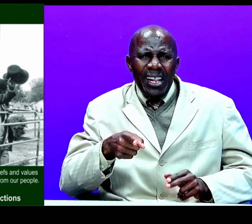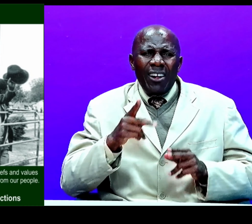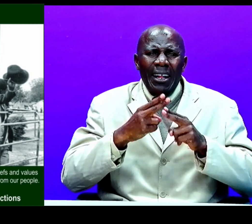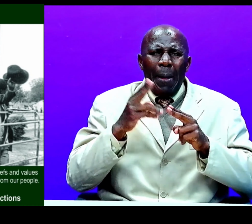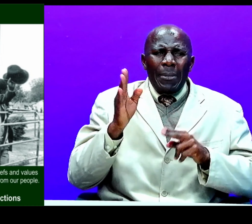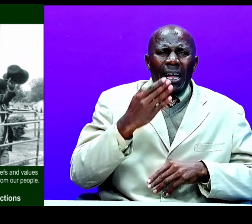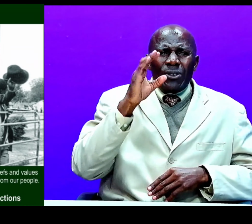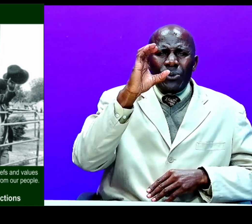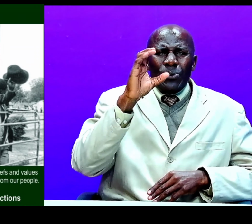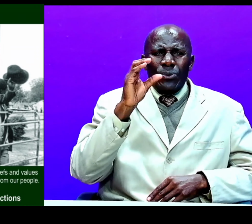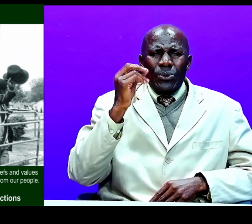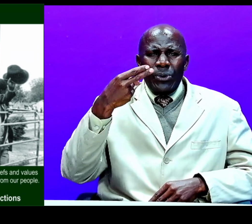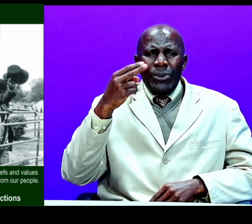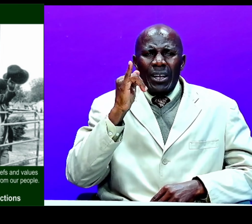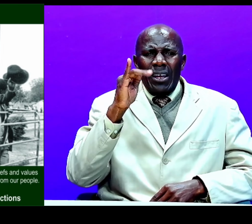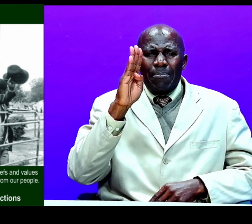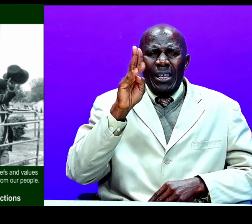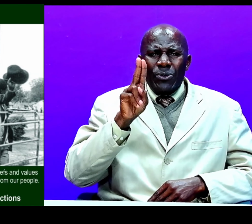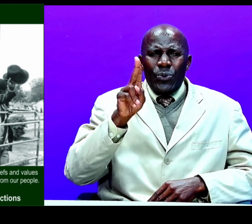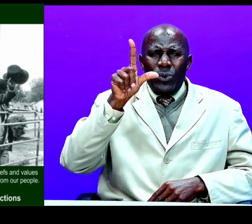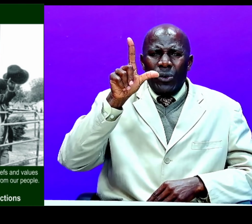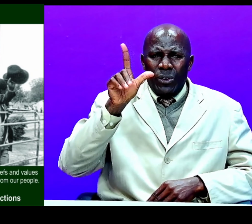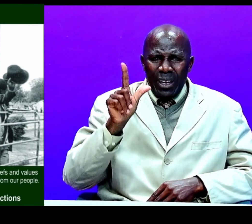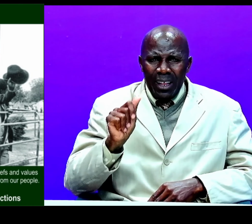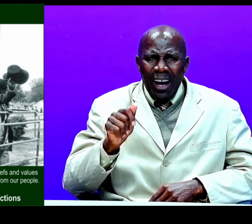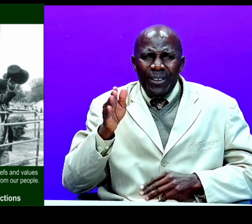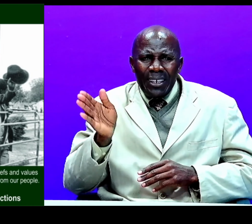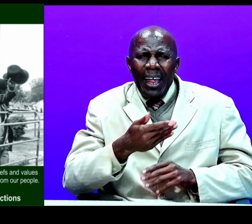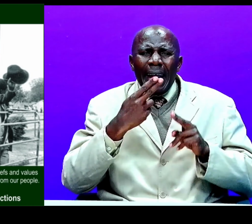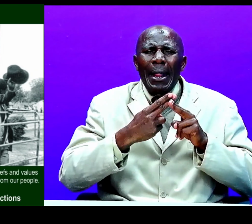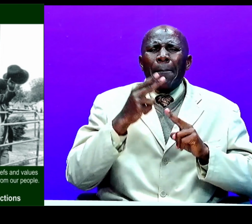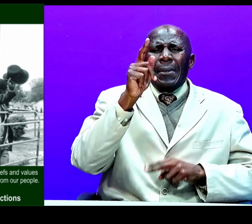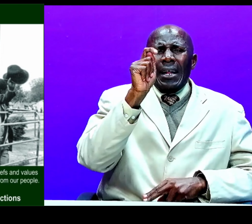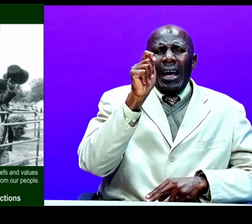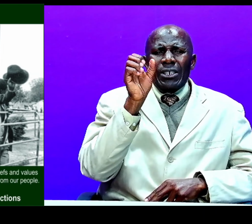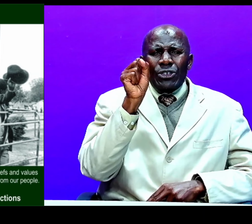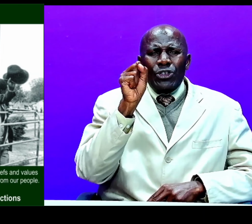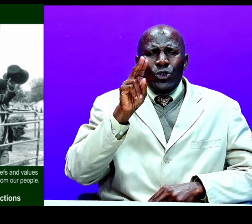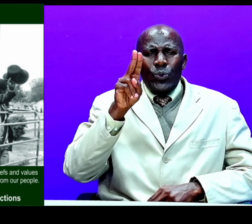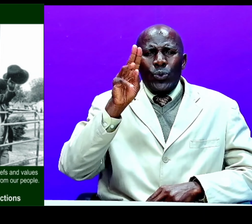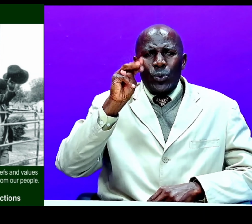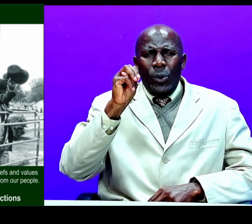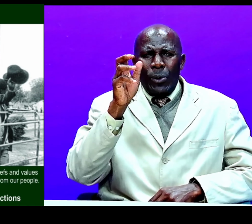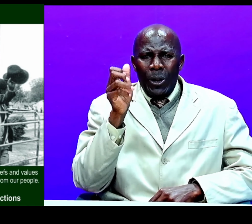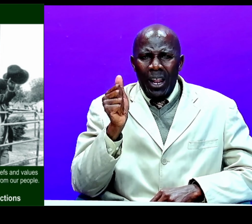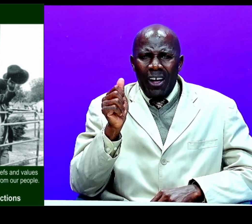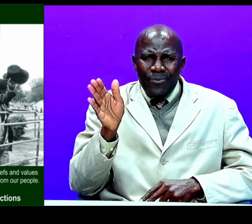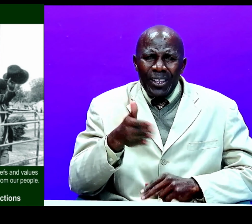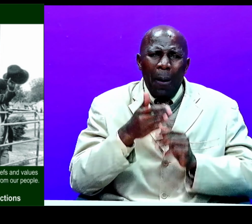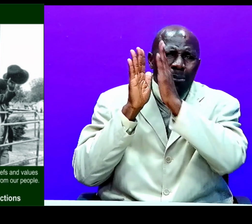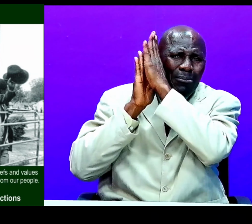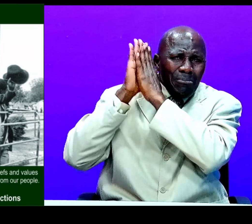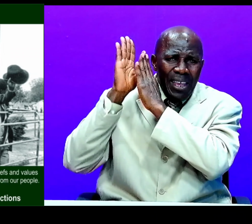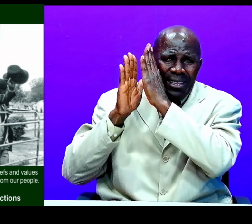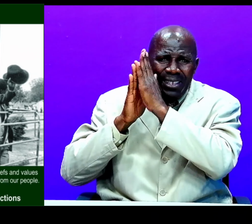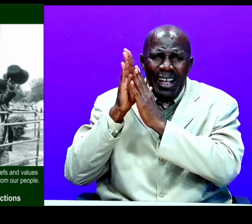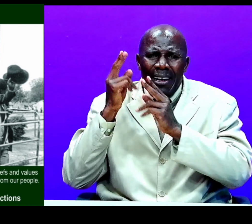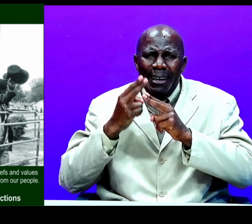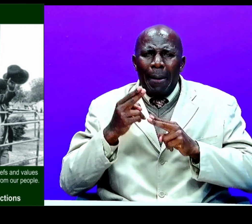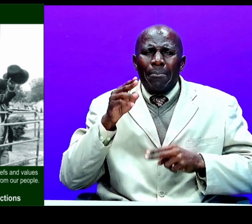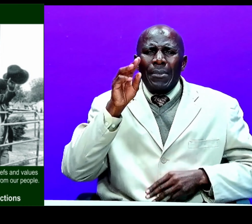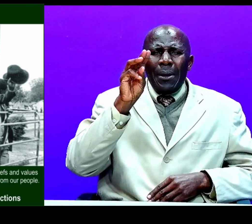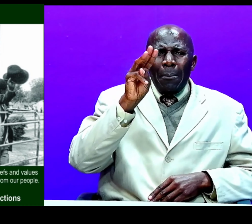and Koigi wa Wamware became the symbols of defiance.